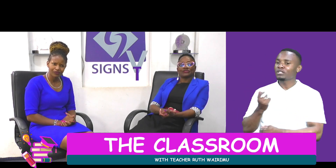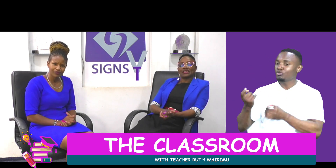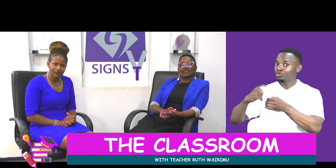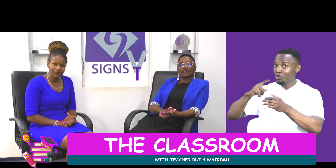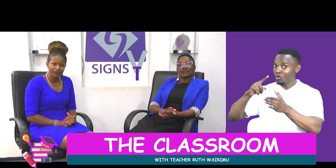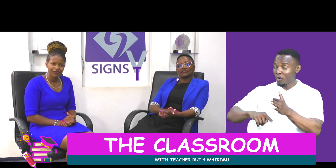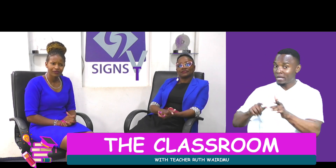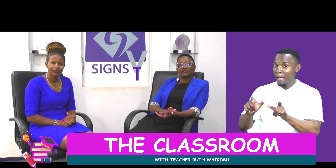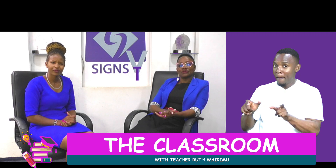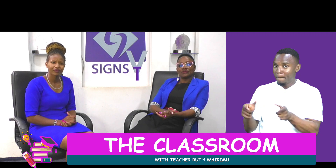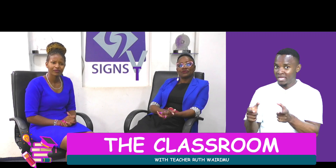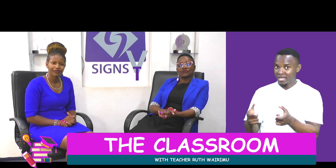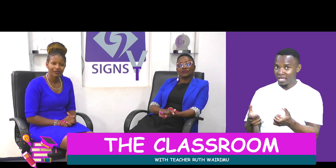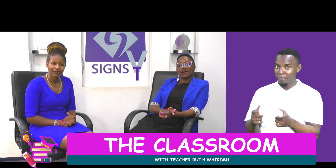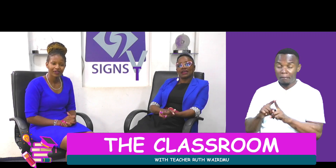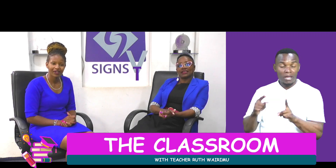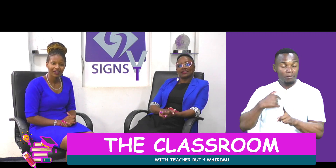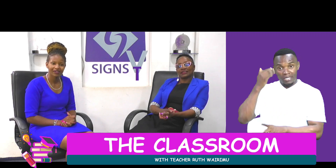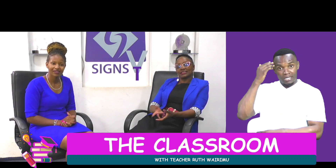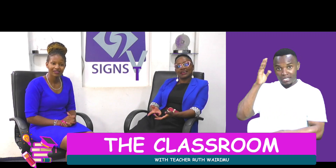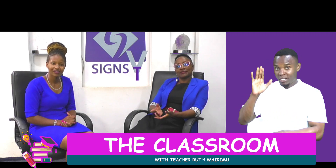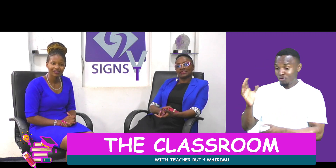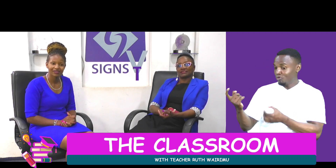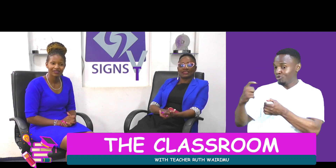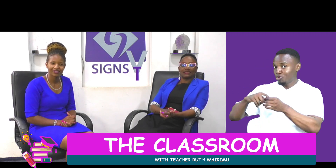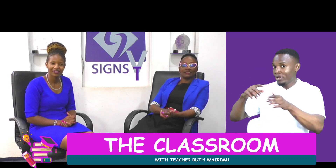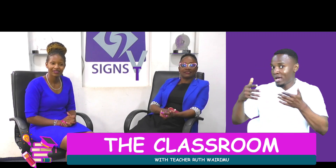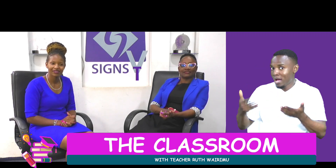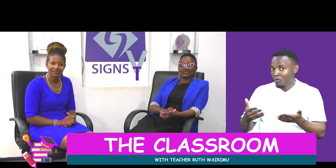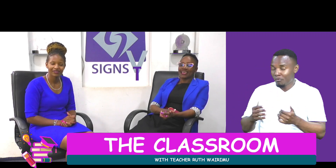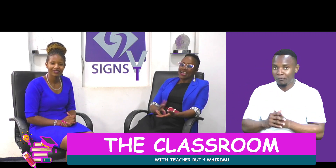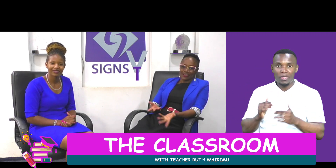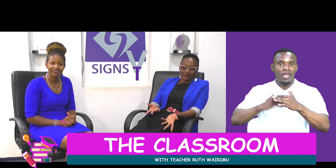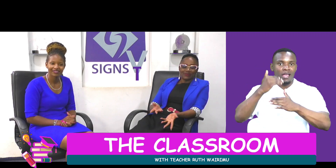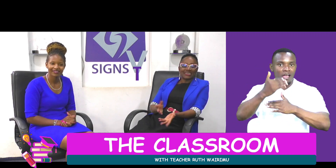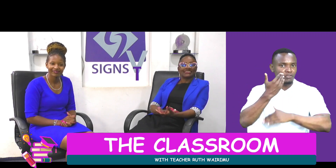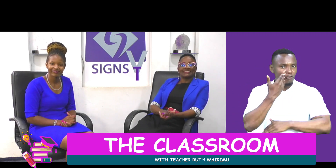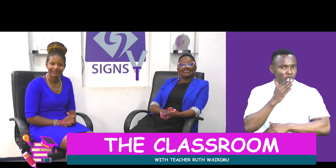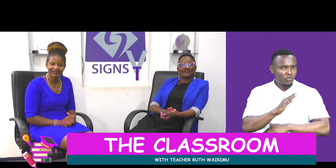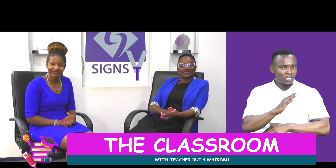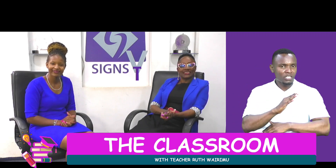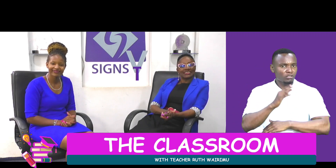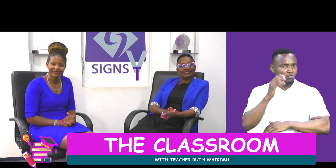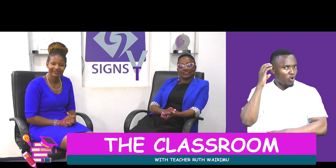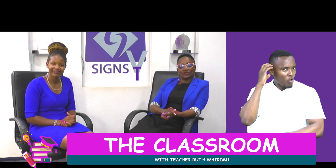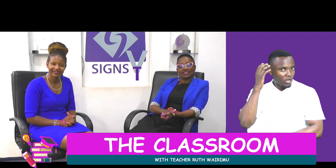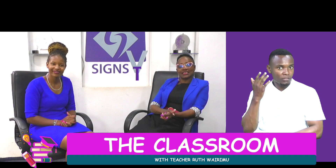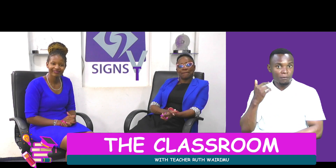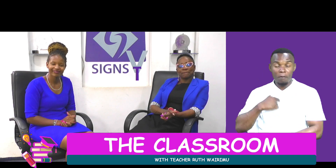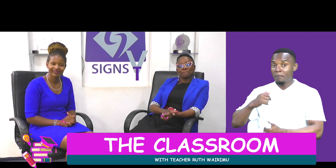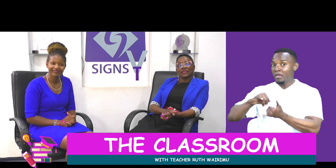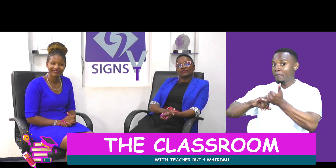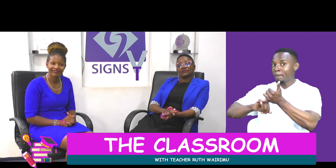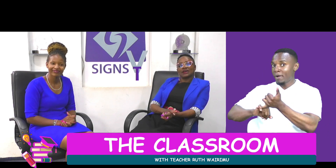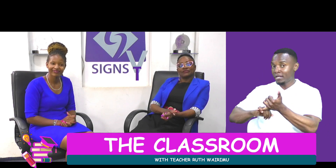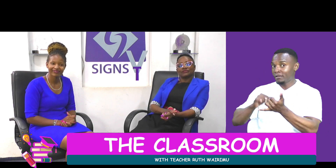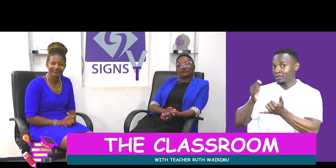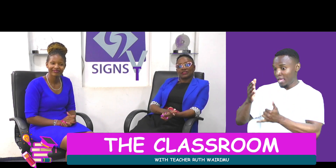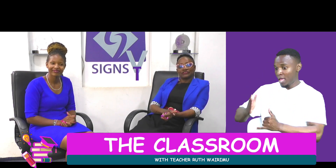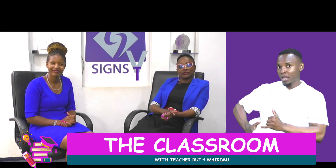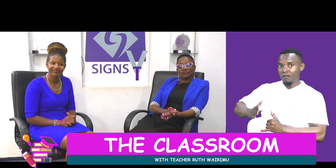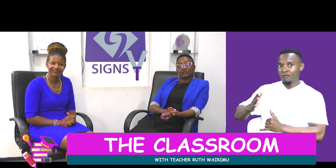knew how to get there. So I cleared my studies, I got married in Naivasha and I settled there. So